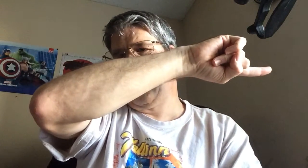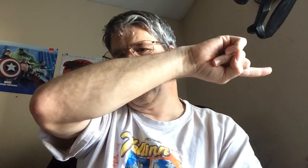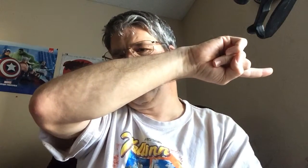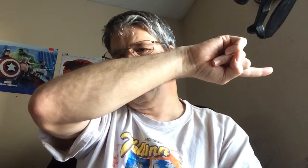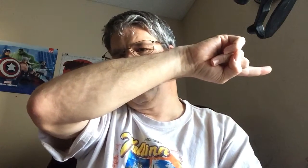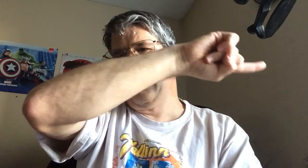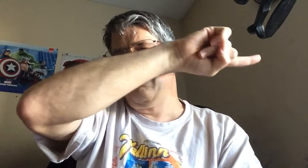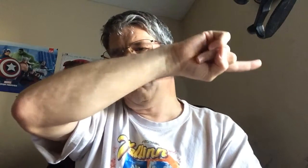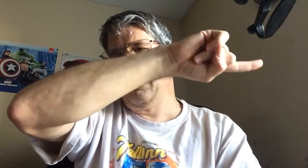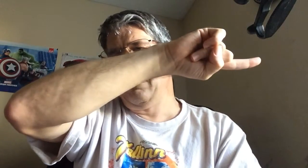Try it with me.